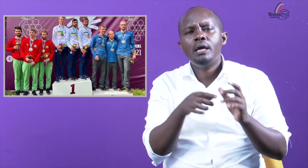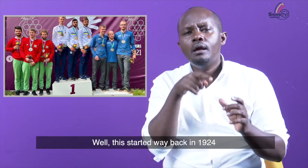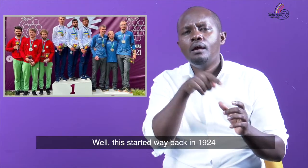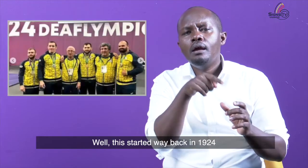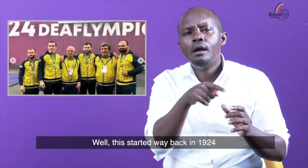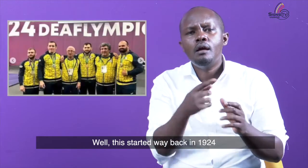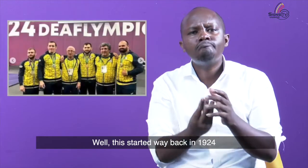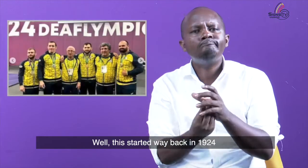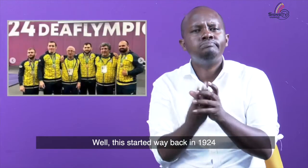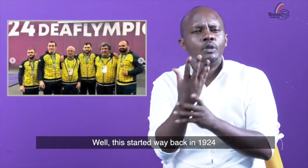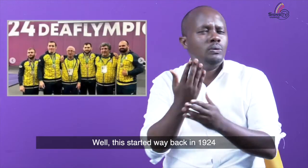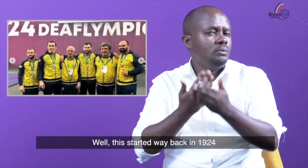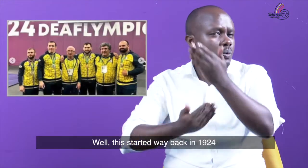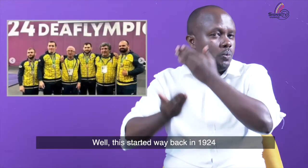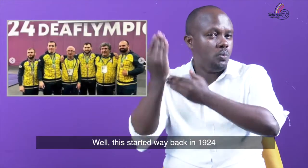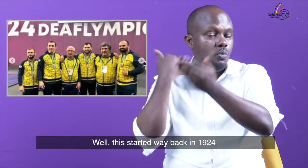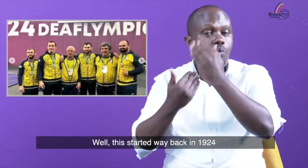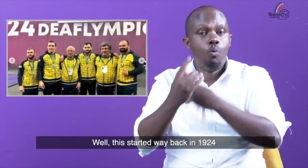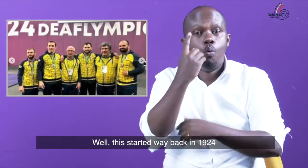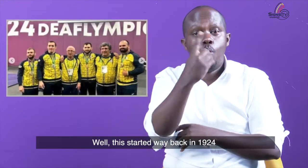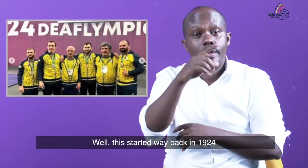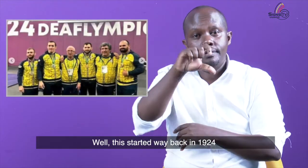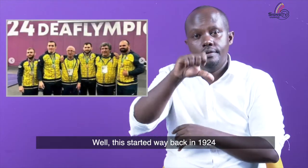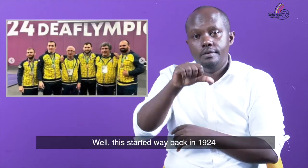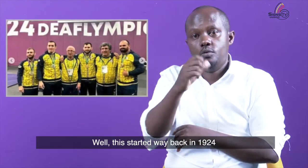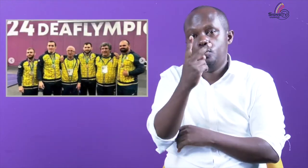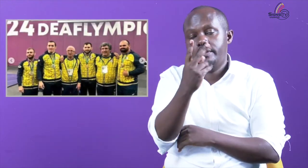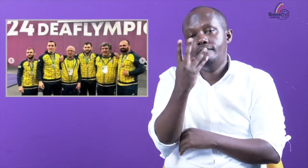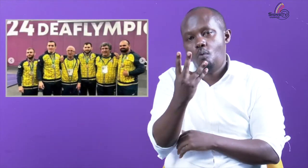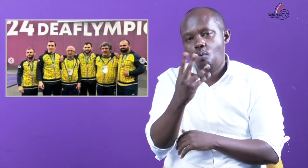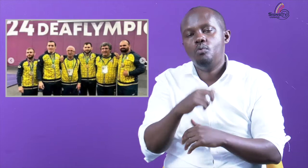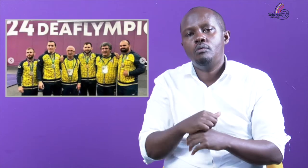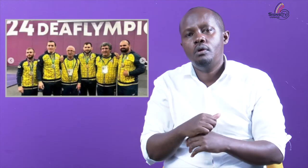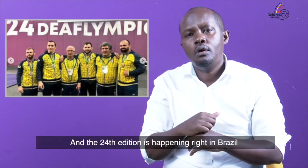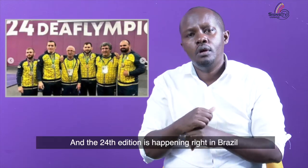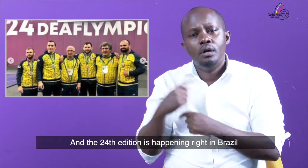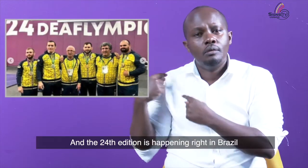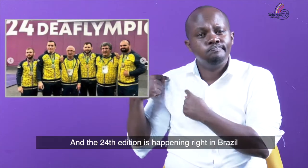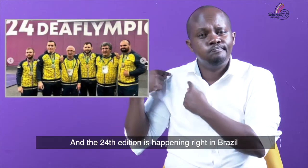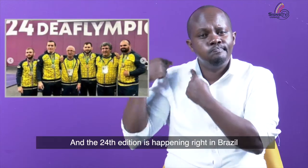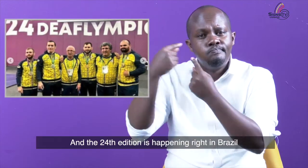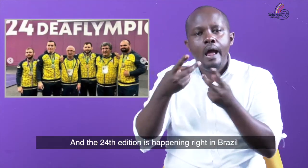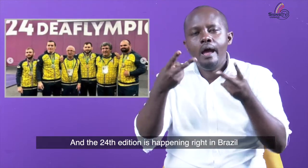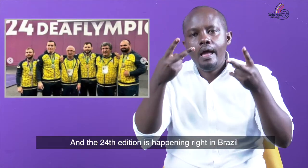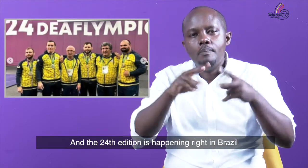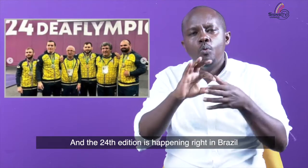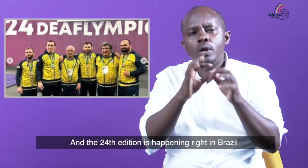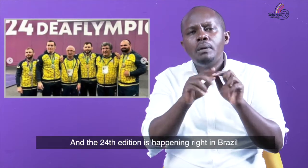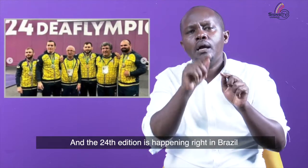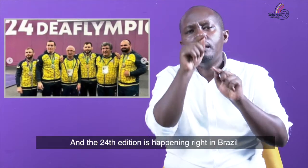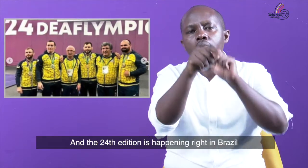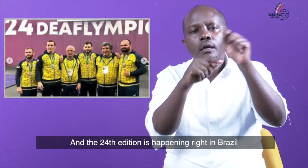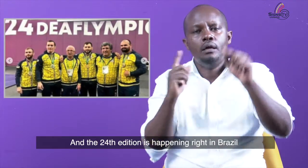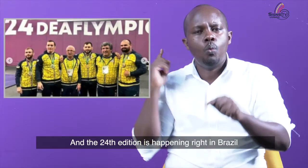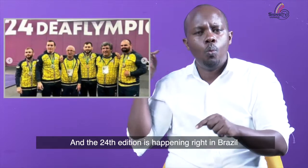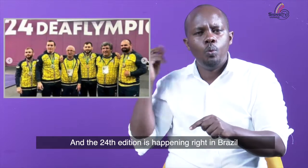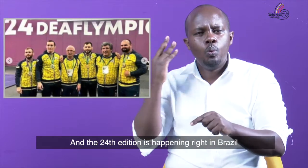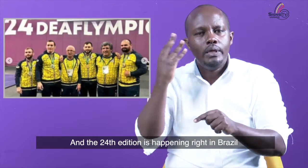Well, this started way back in 1924, and the 24th edition is happening right